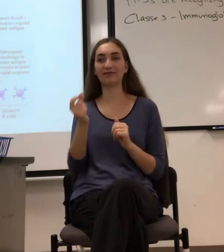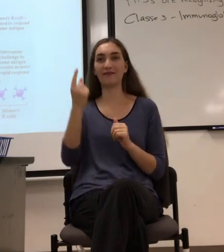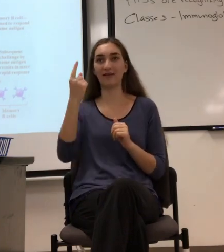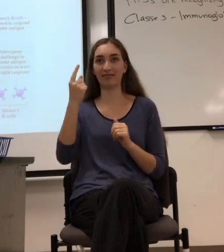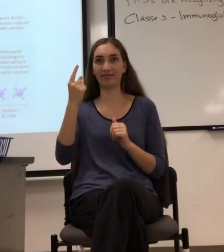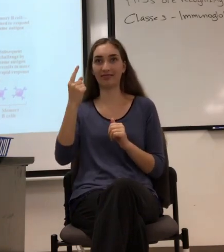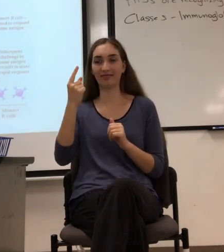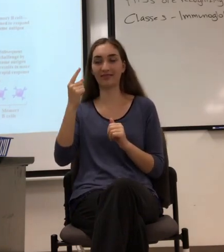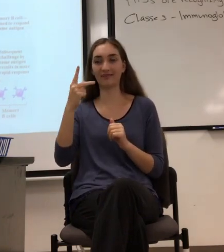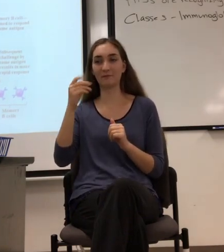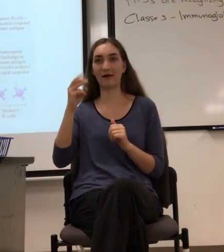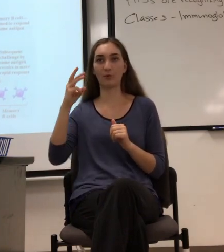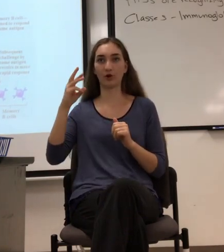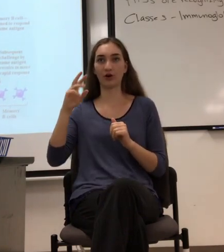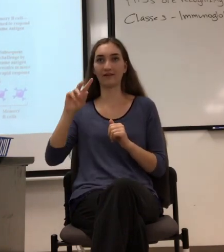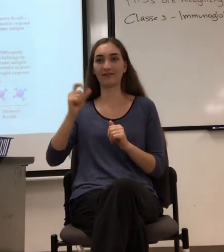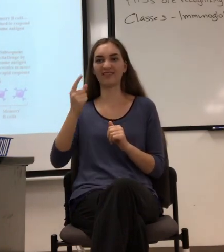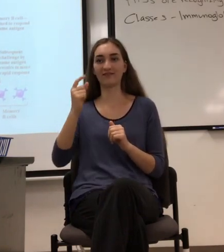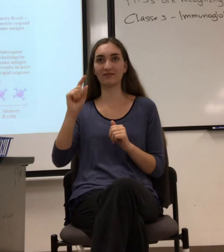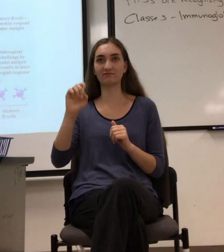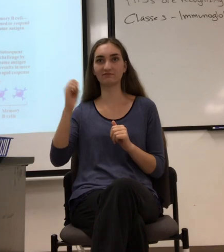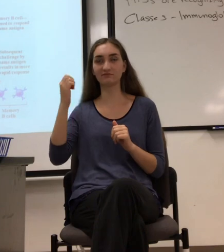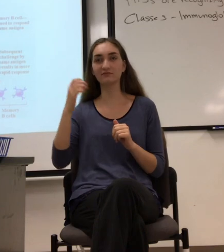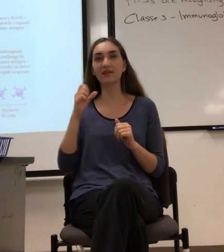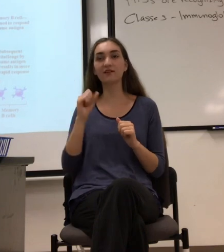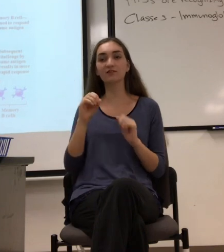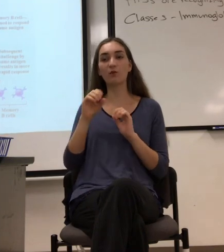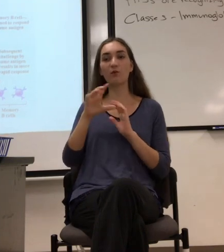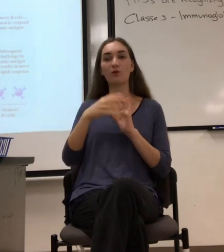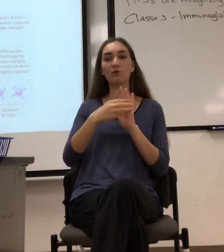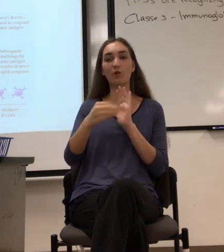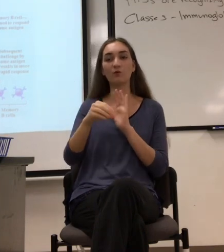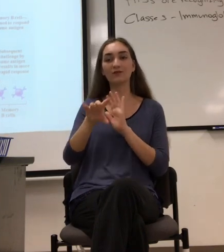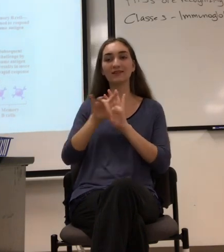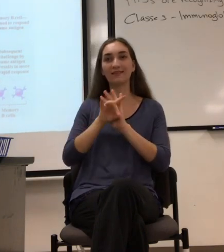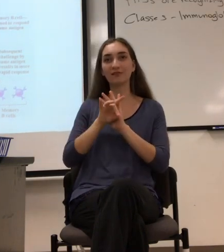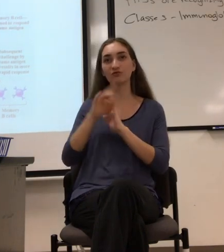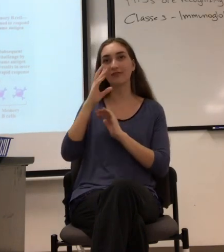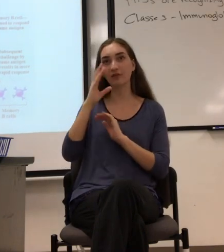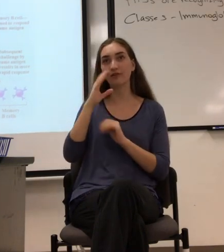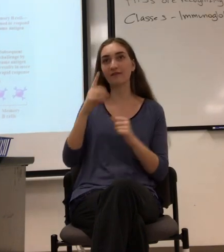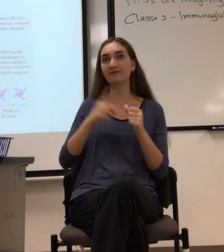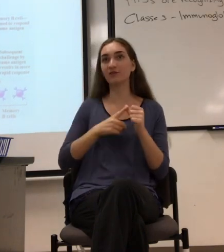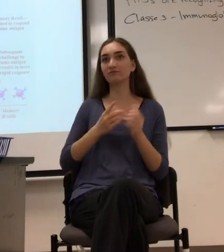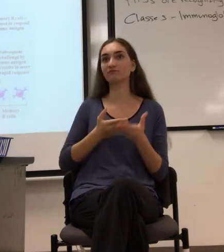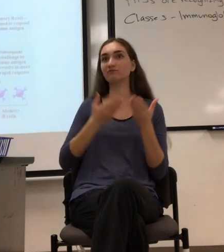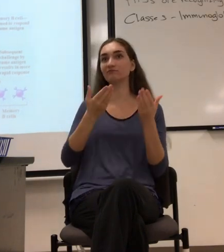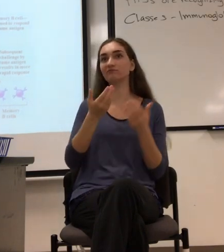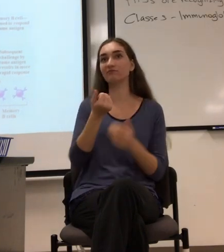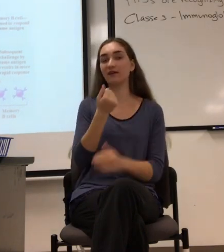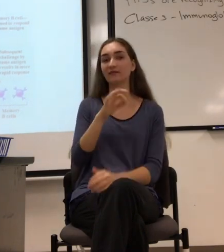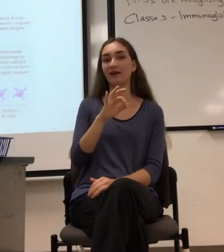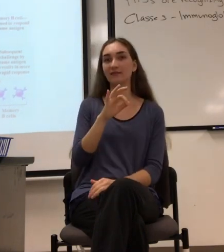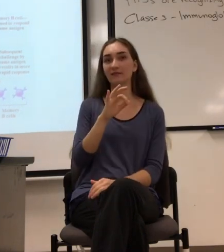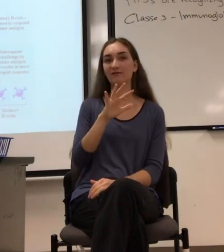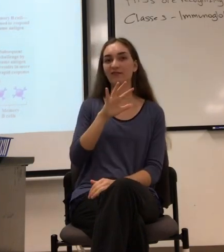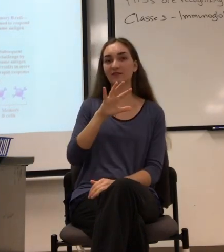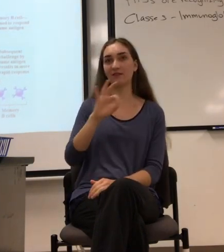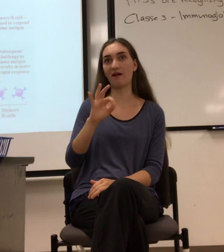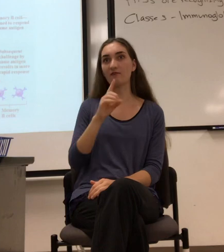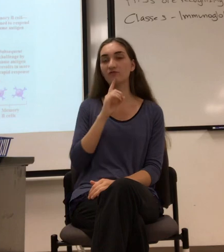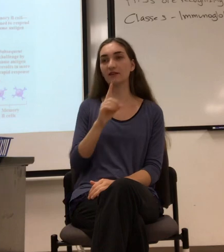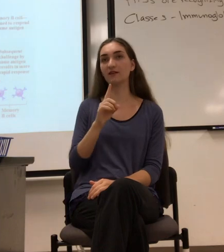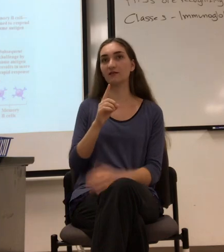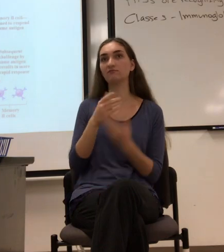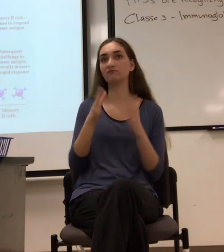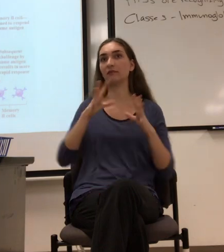Looks like they select this one. The clonal selection theory. I was first presented as a theory in 1959. Widely accepted now. But this